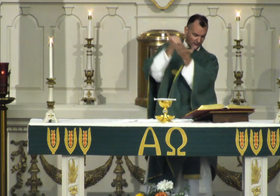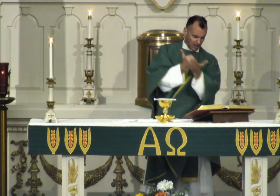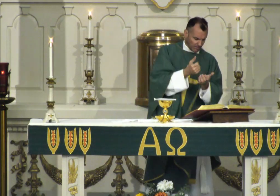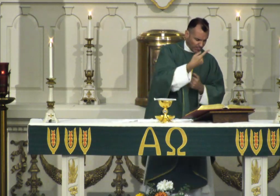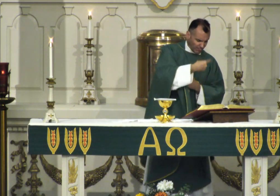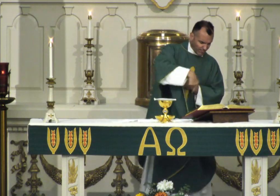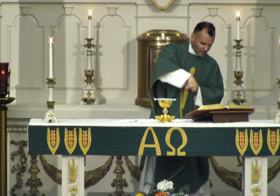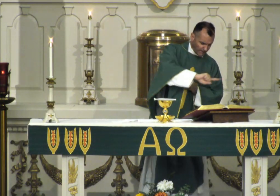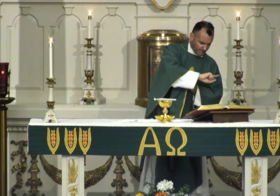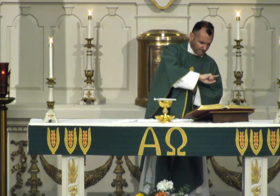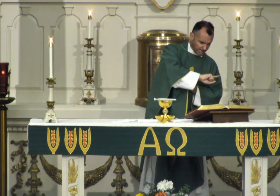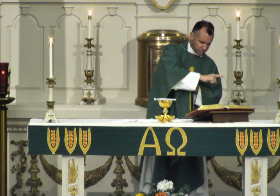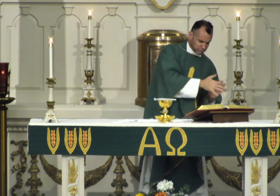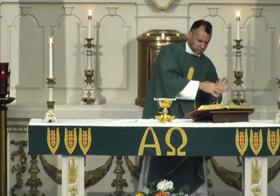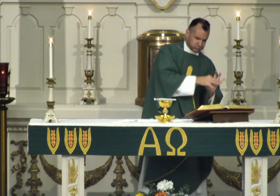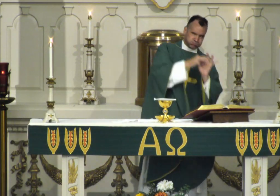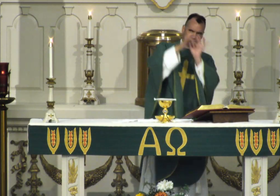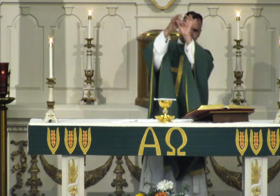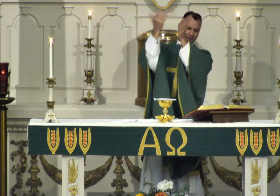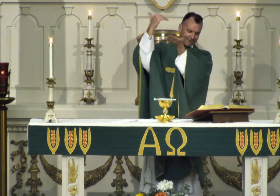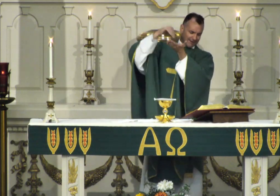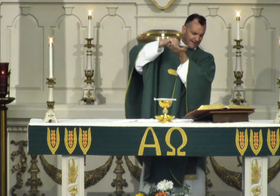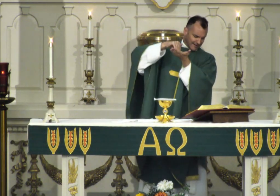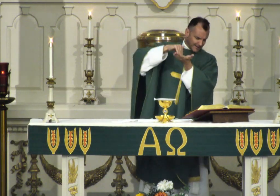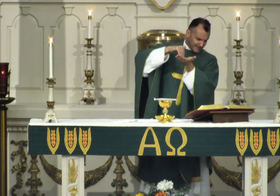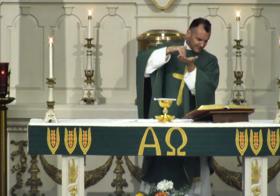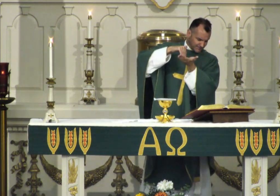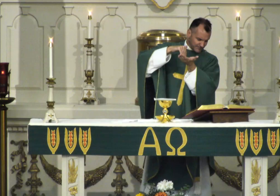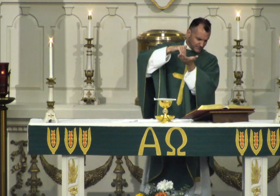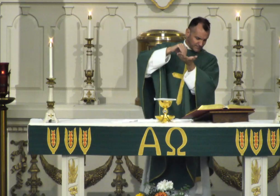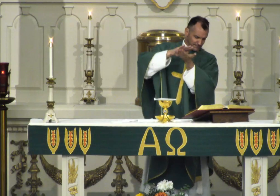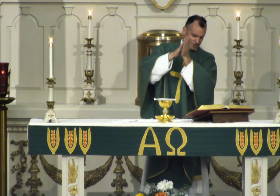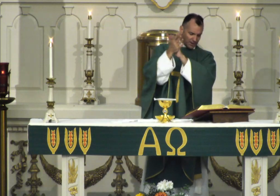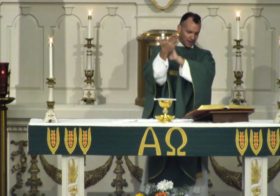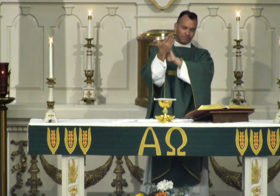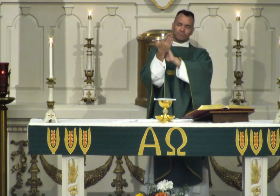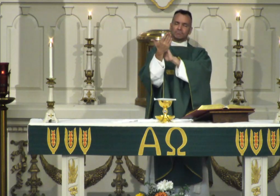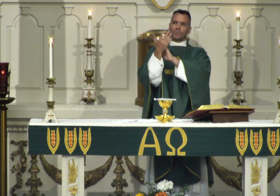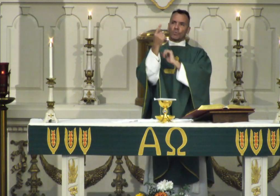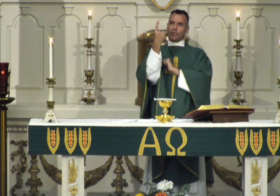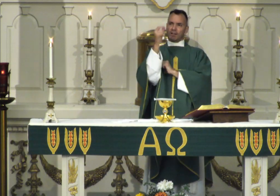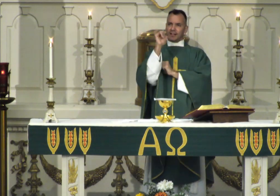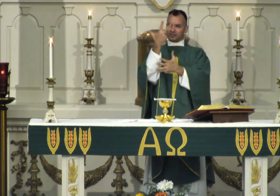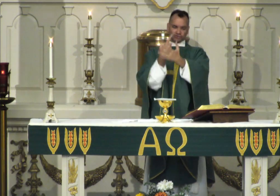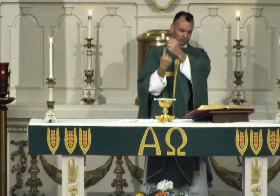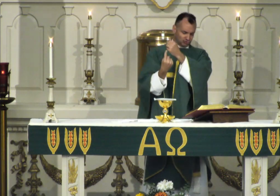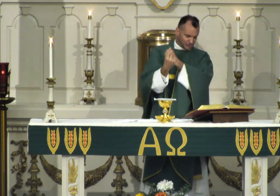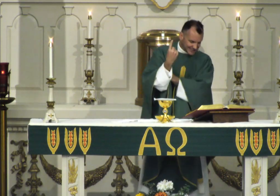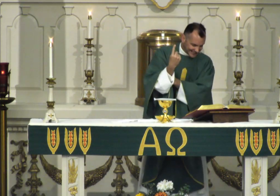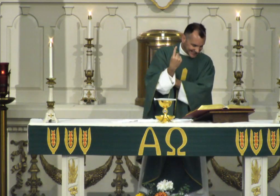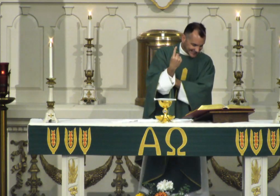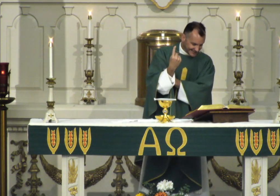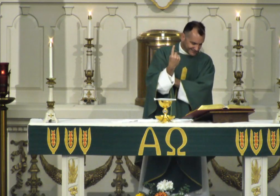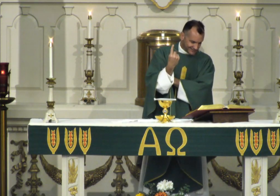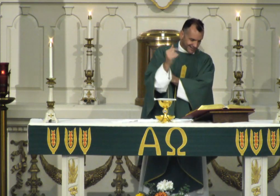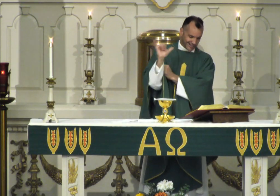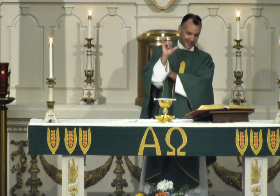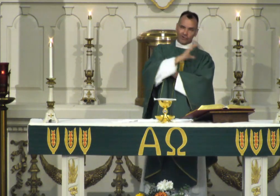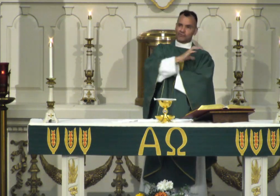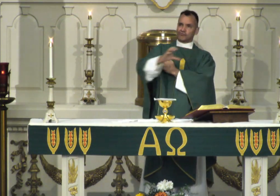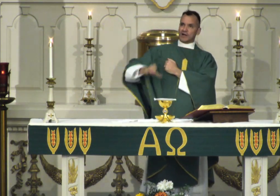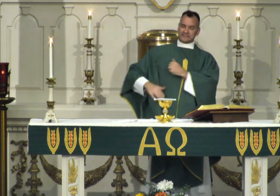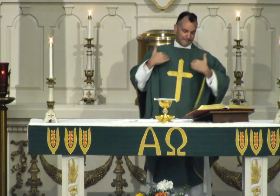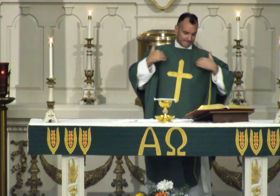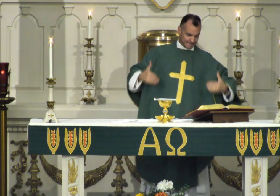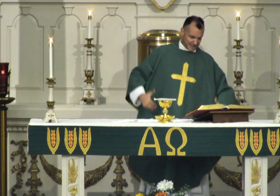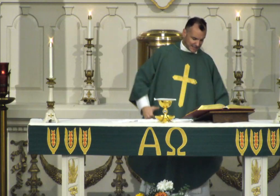to yourself, that a people formed as one by the unity of the Trinity, made the body of Christ and the